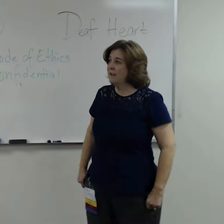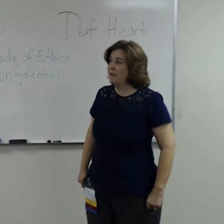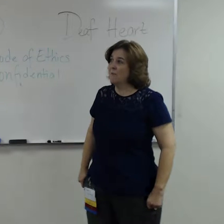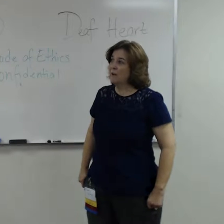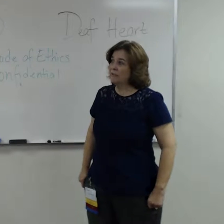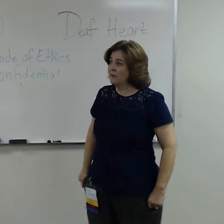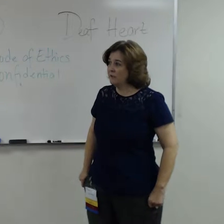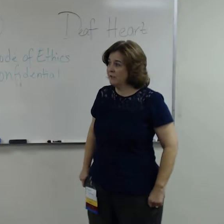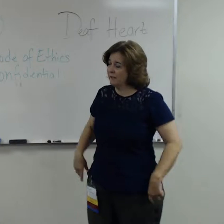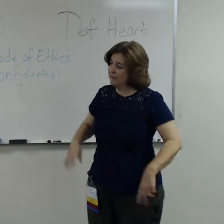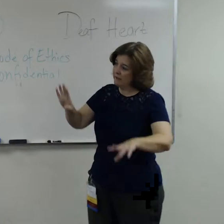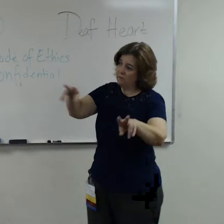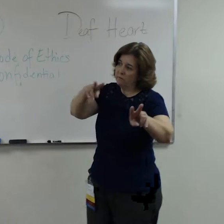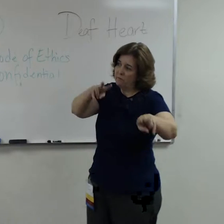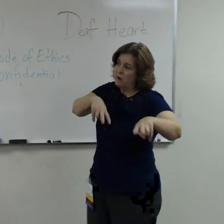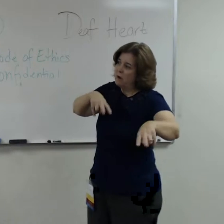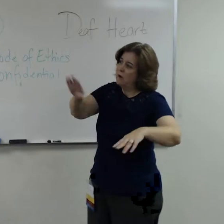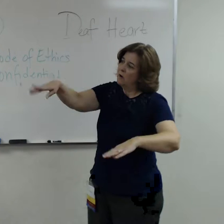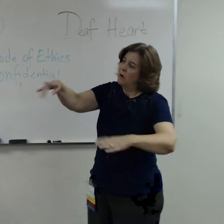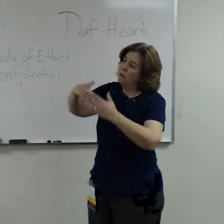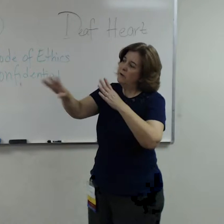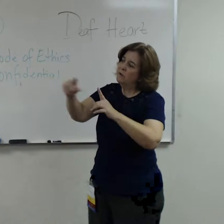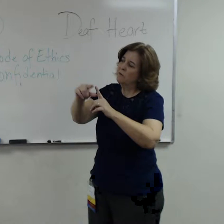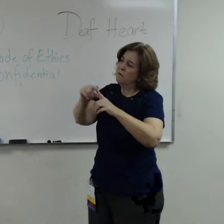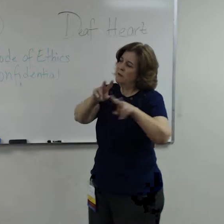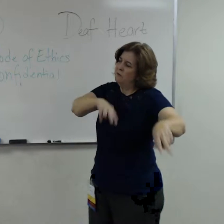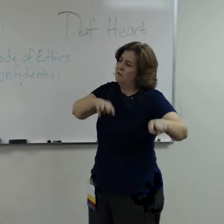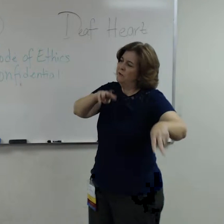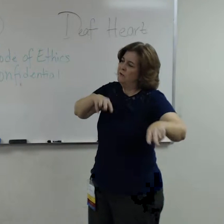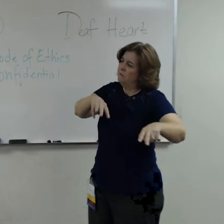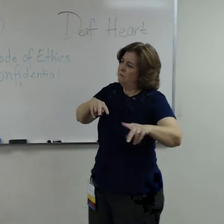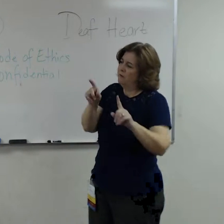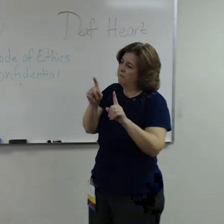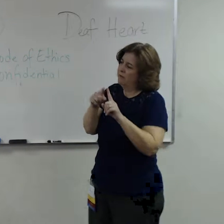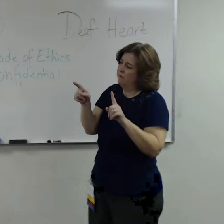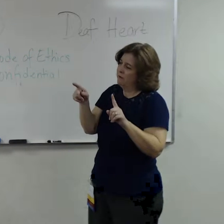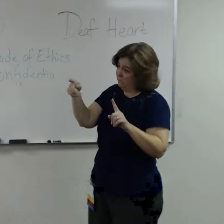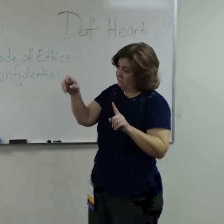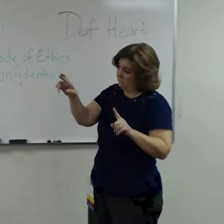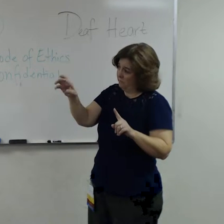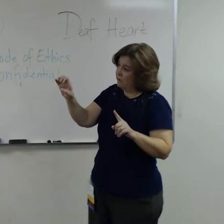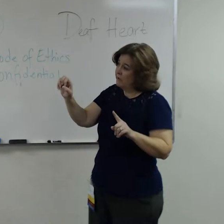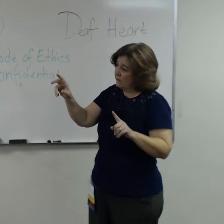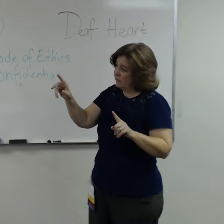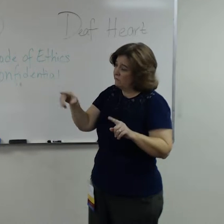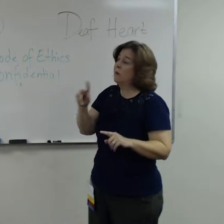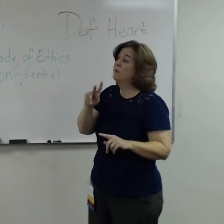know, persecution. What's your word that you, what was that word? Personality.